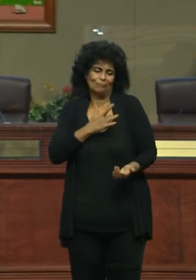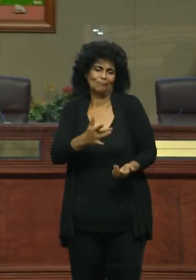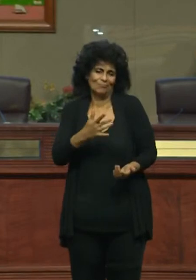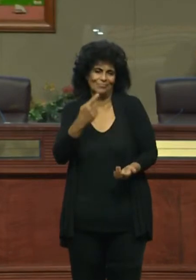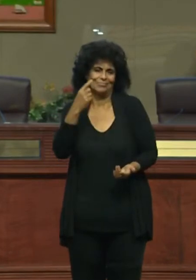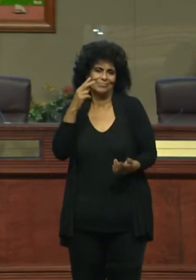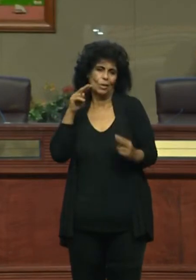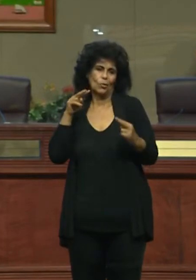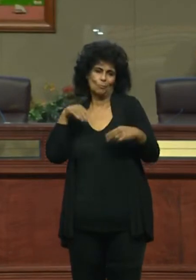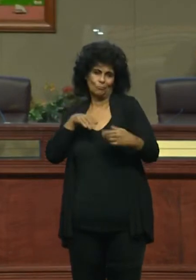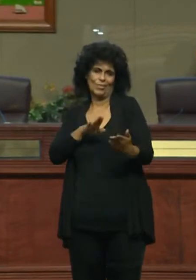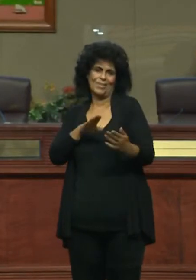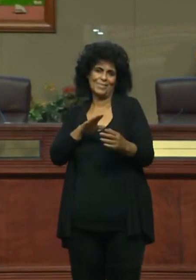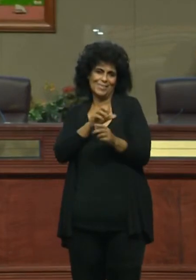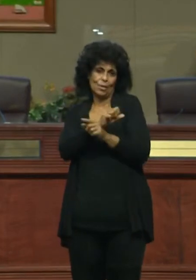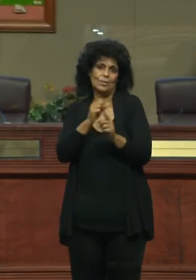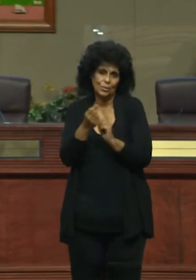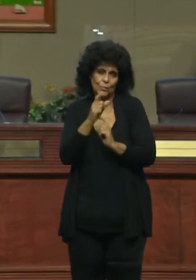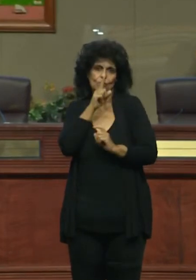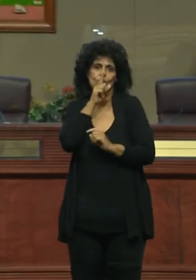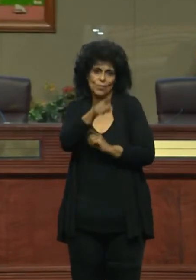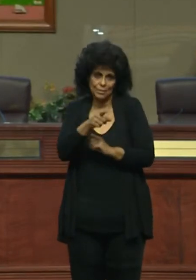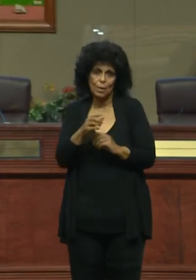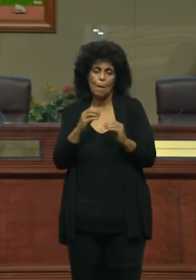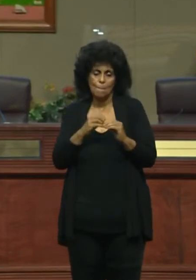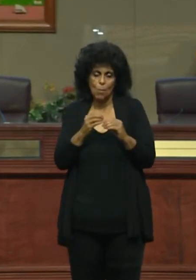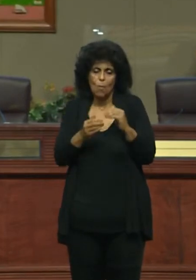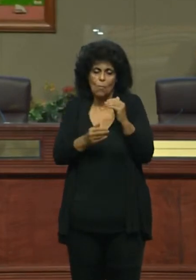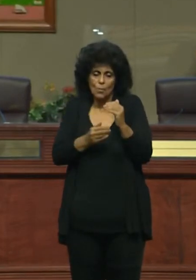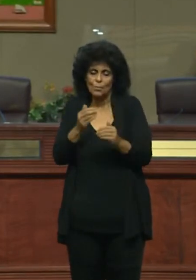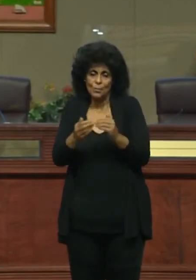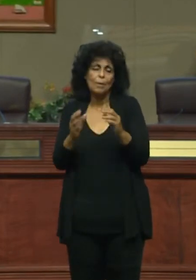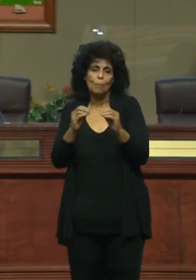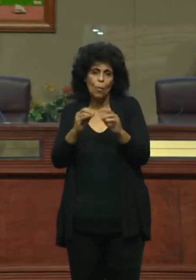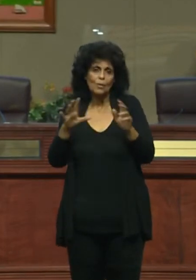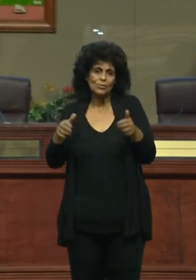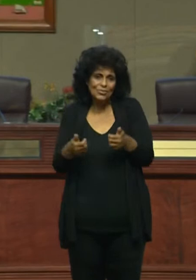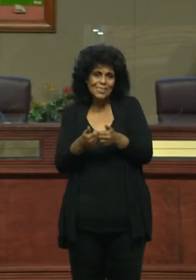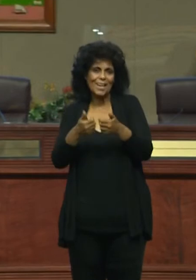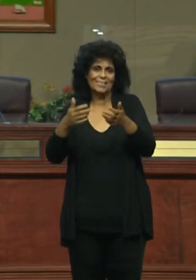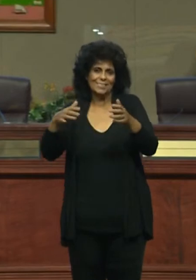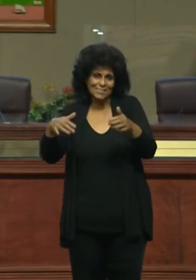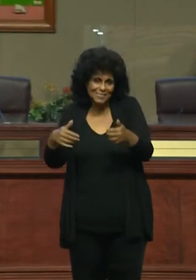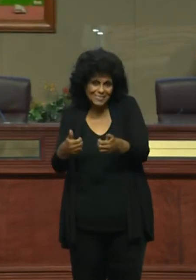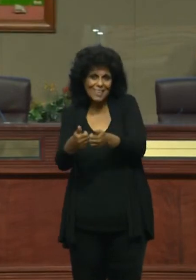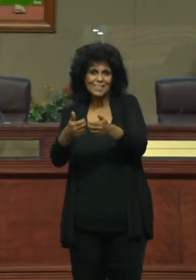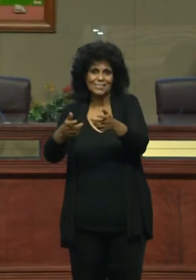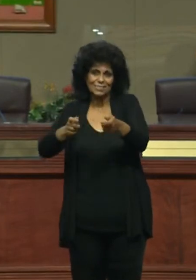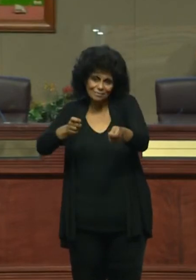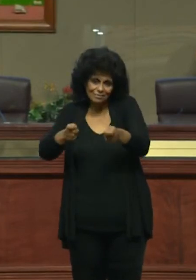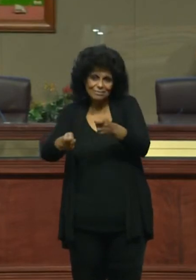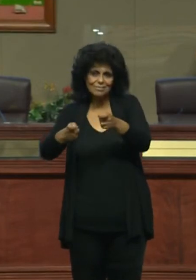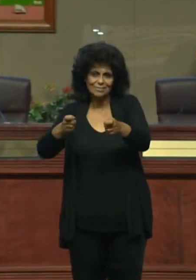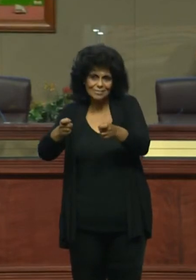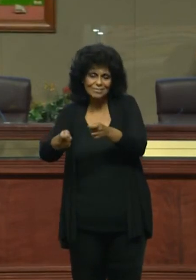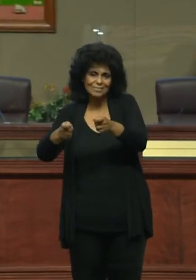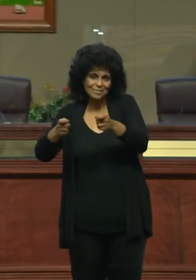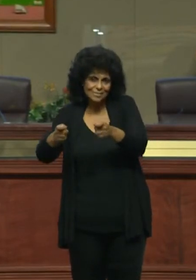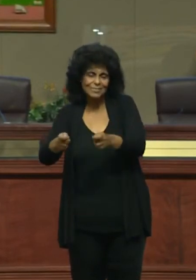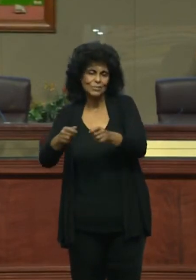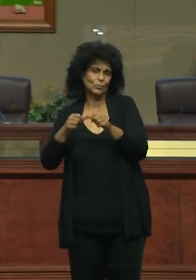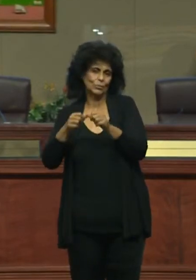further we go, the more difficult or more challenging it is going to be to continue wearing facial